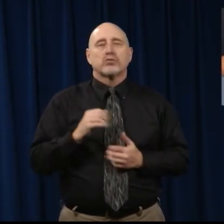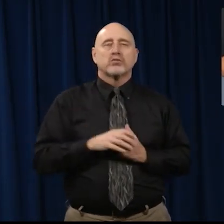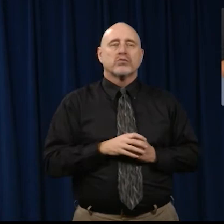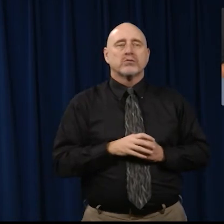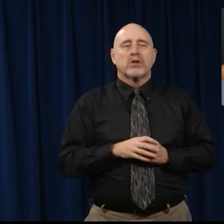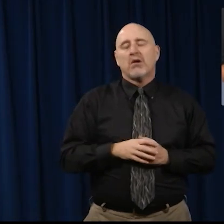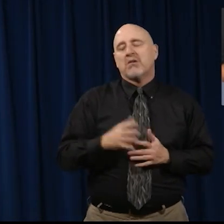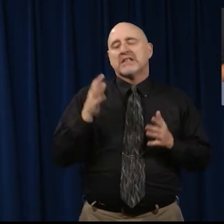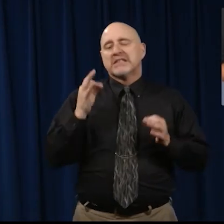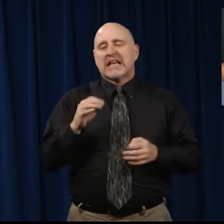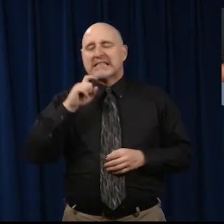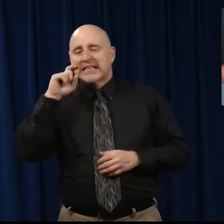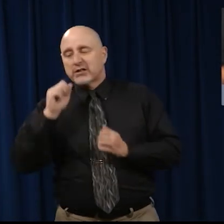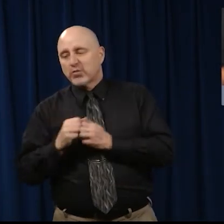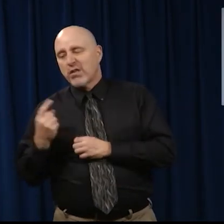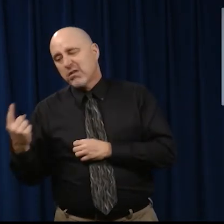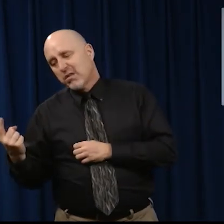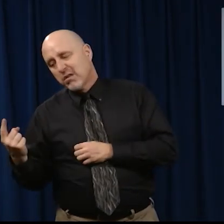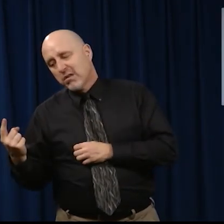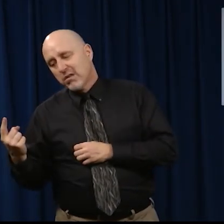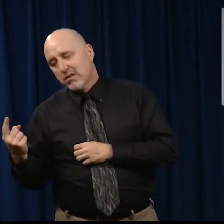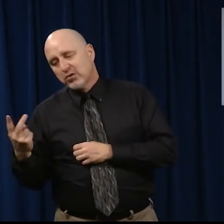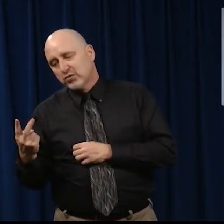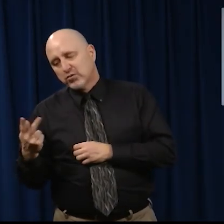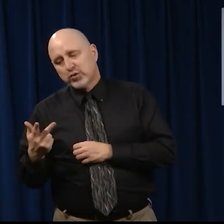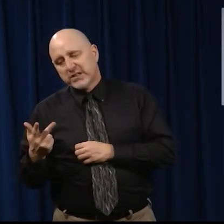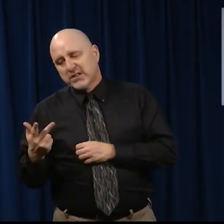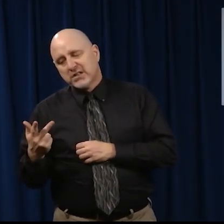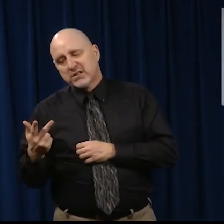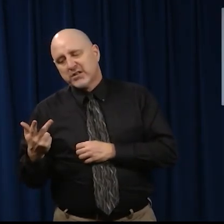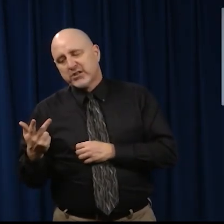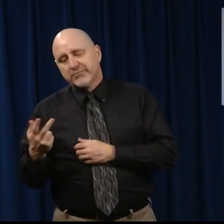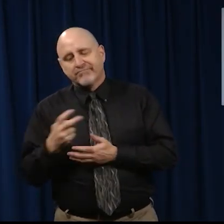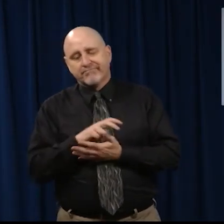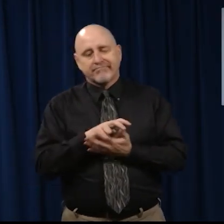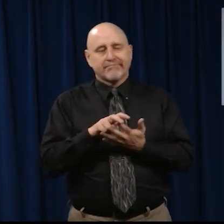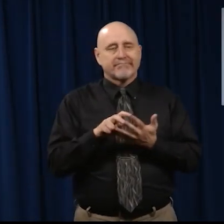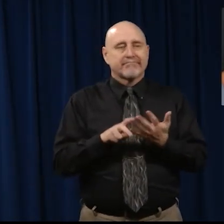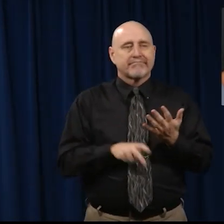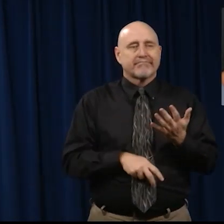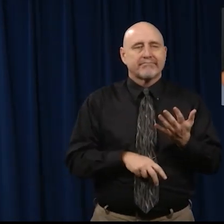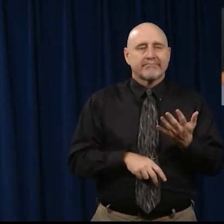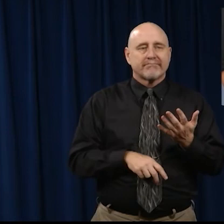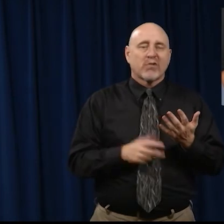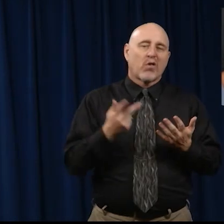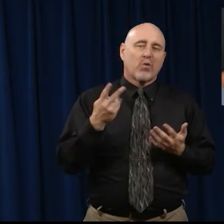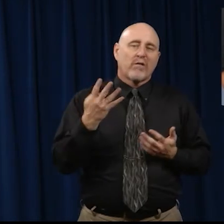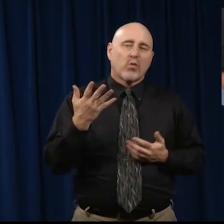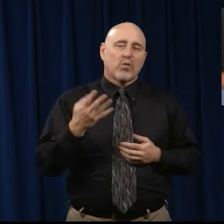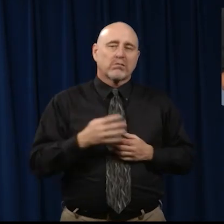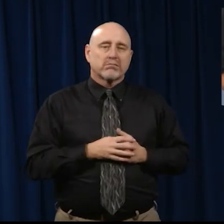that, you decide not only just to have sex with one or two people, you decide you're going to have sex with all 3 or